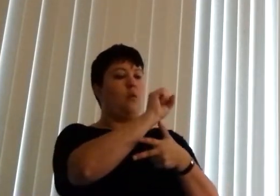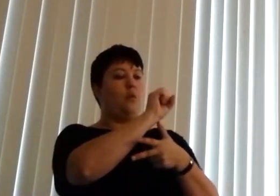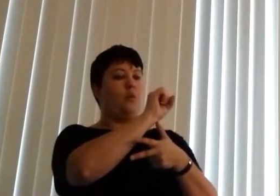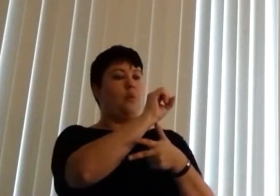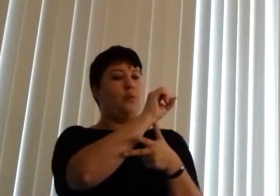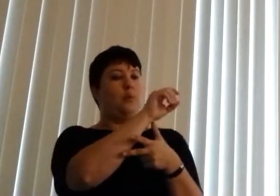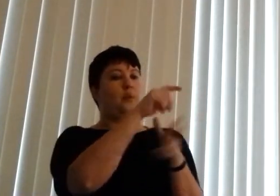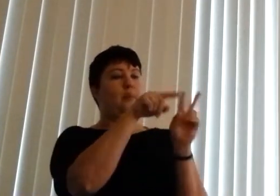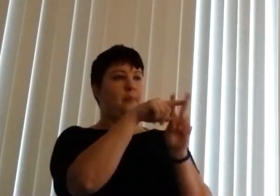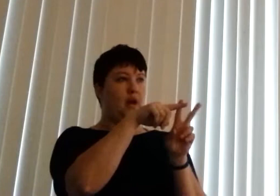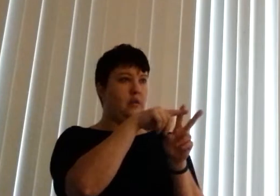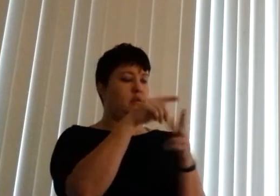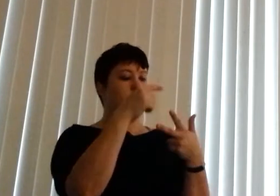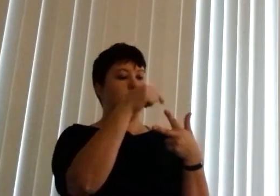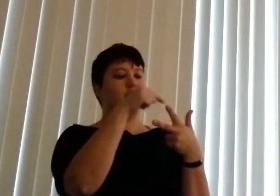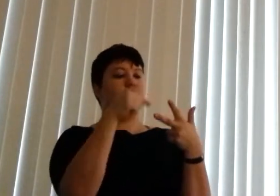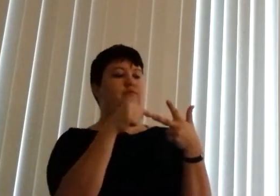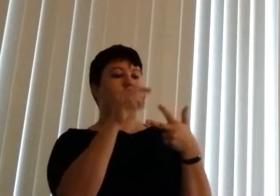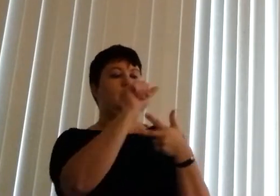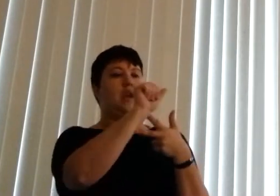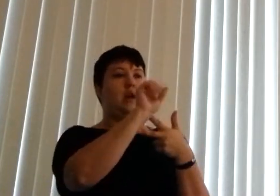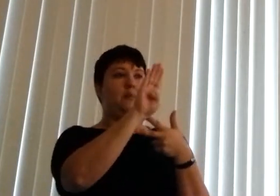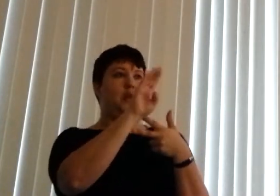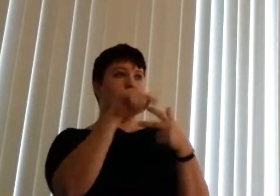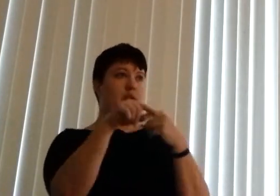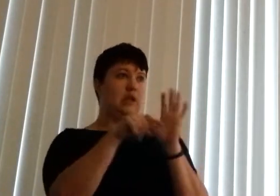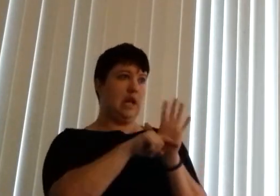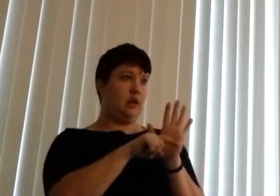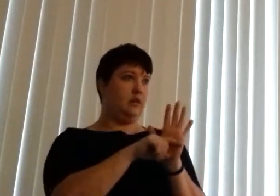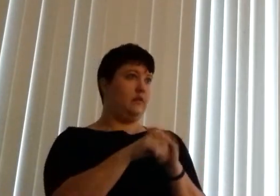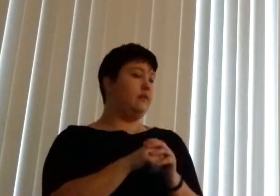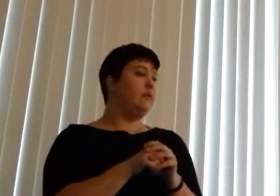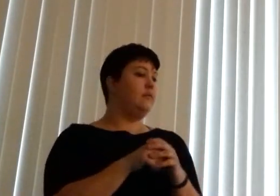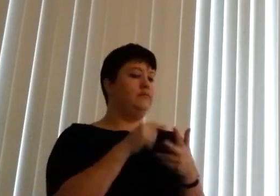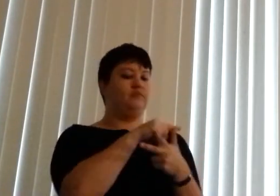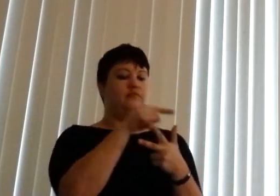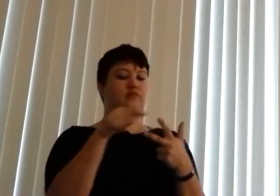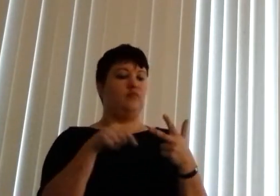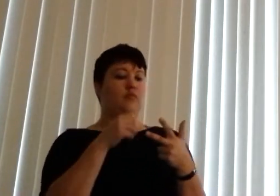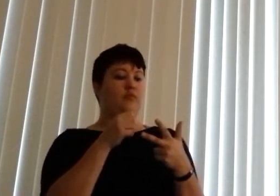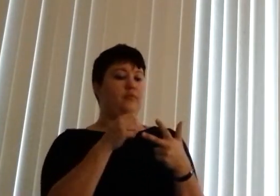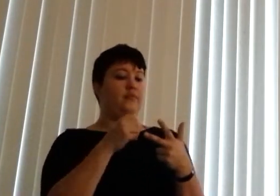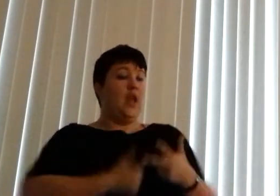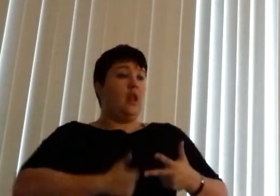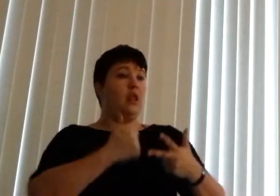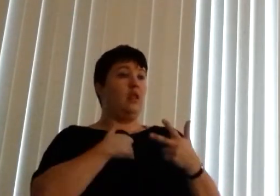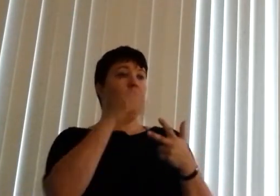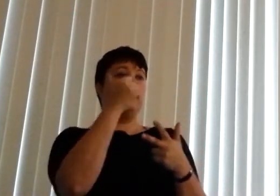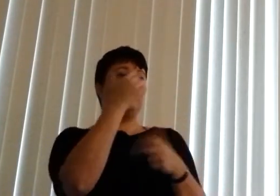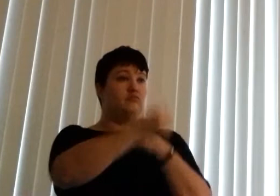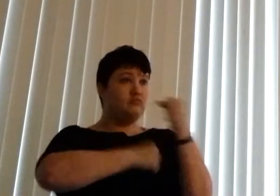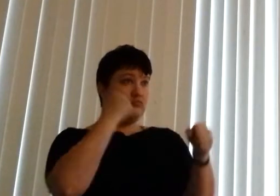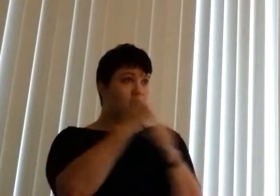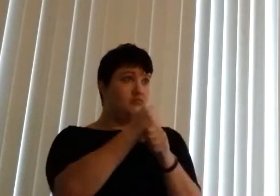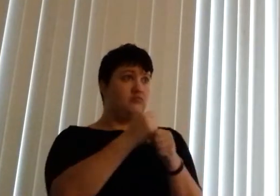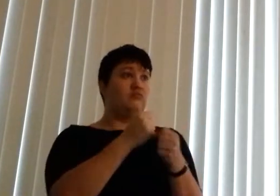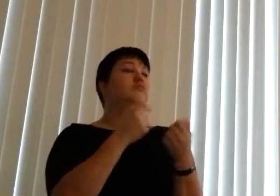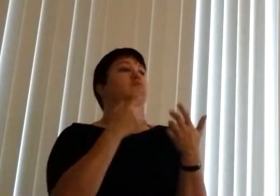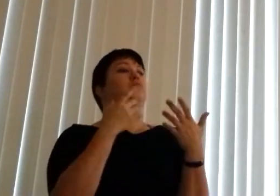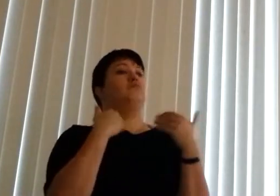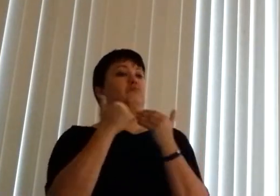other 2 with type AB negative. Each would live 10 years of the same high quality if